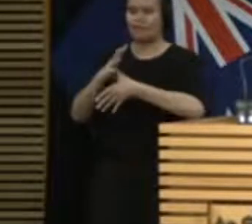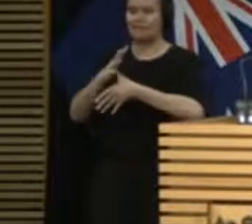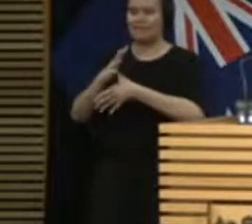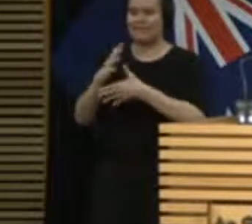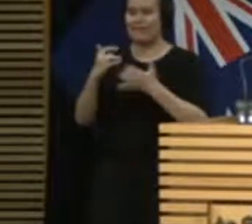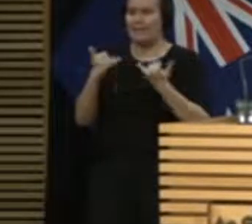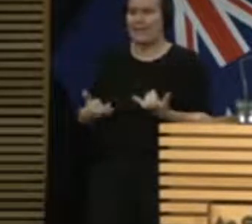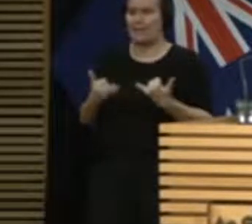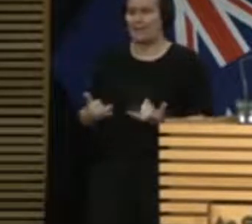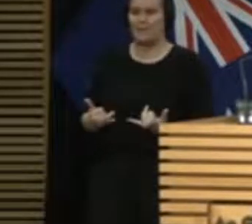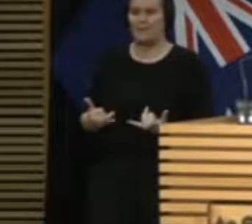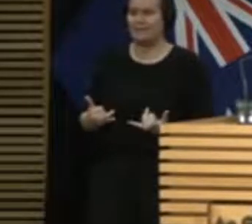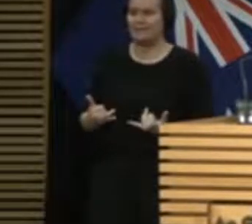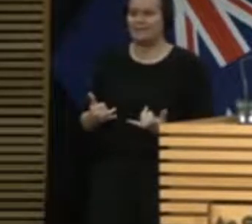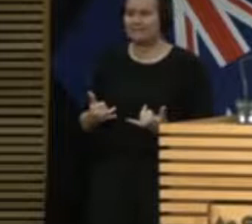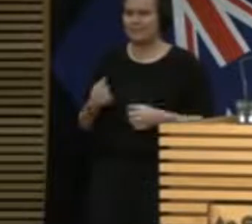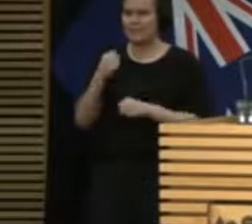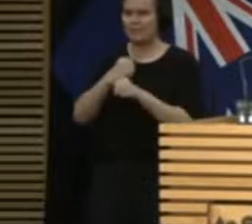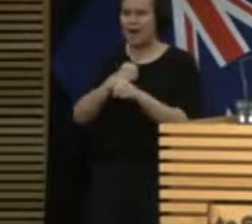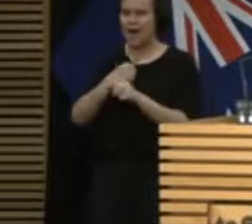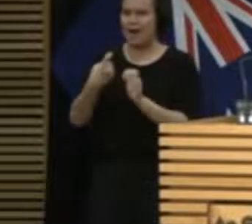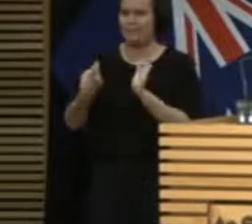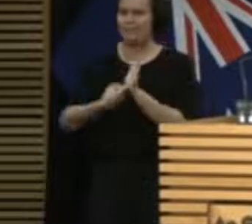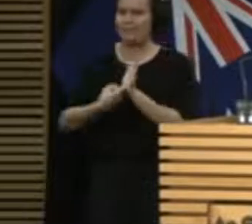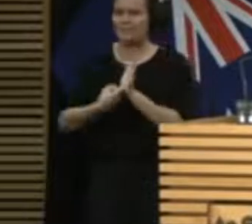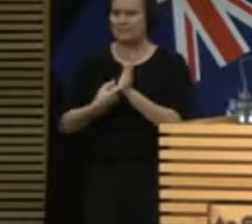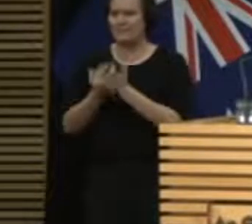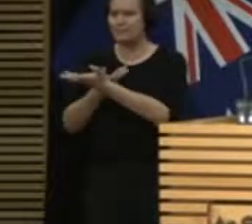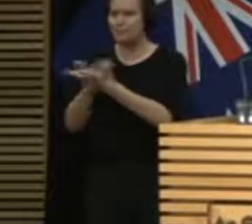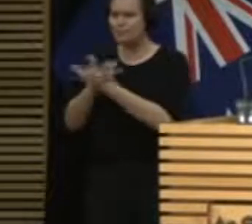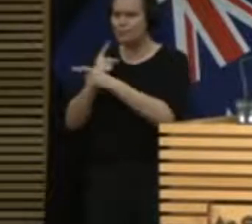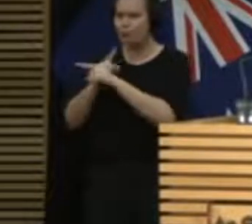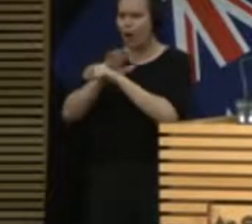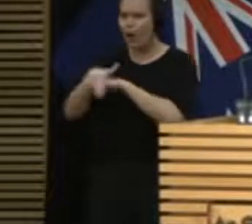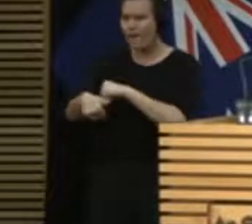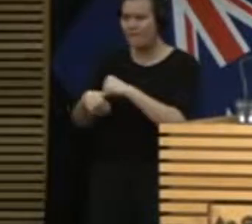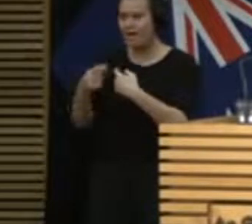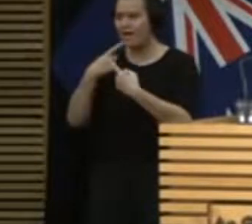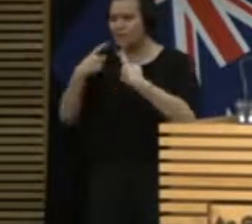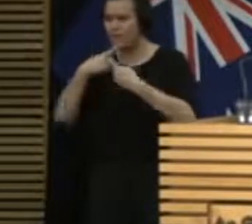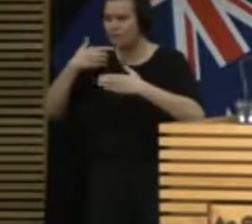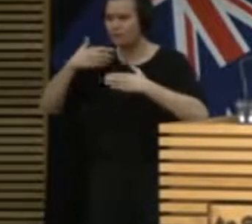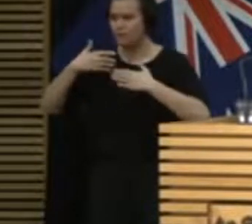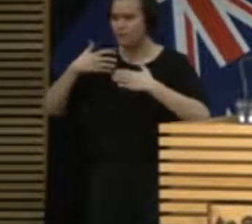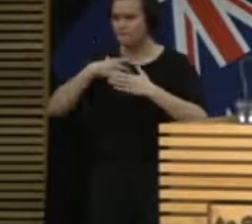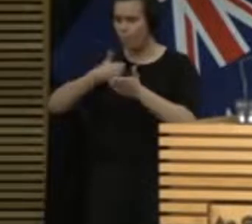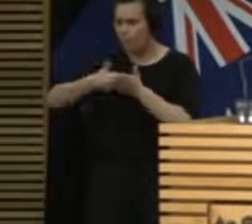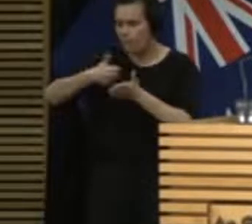with him in recent times, has not been bringing forward proactive release, because of course we do have the proactive release